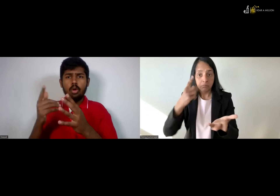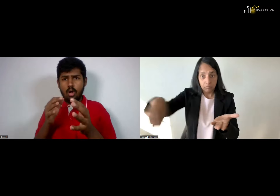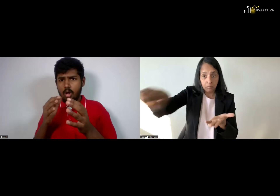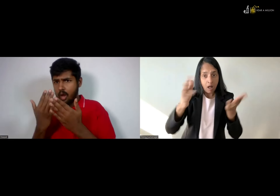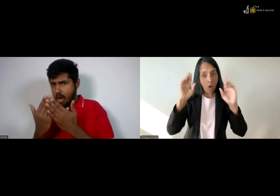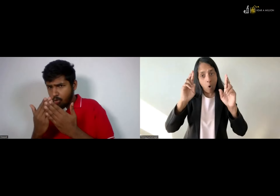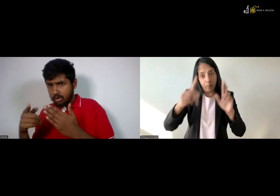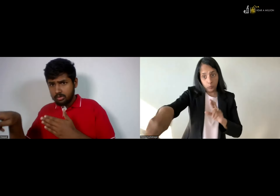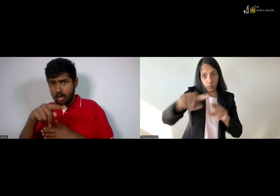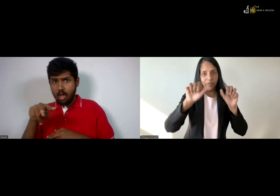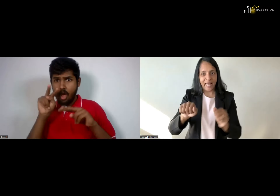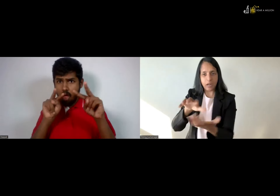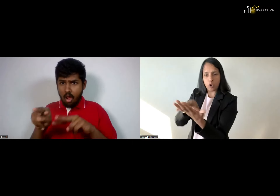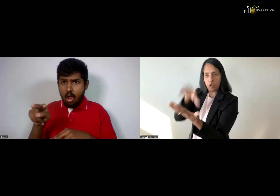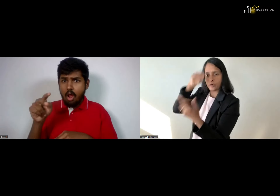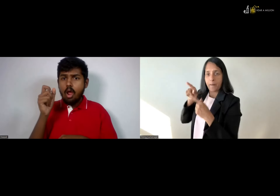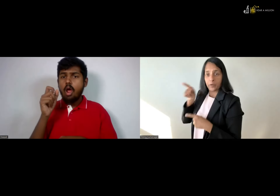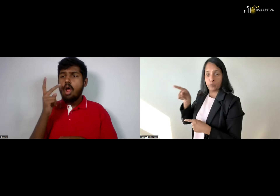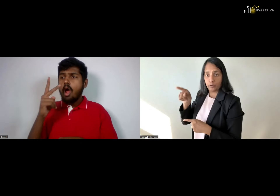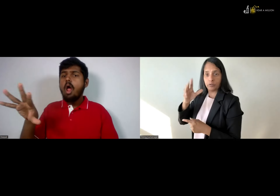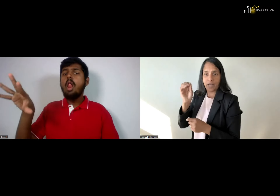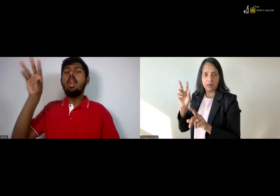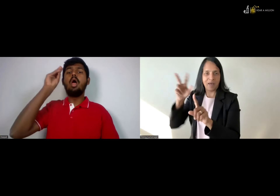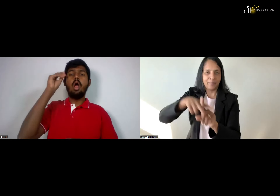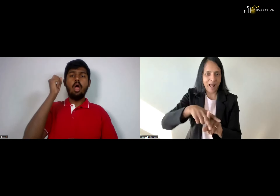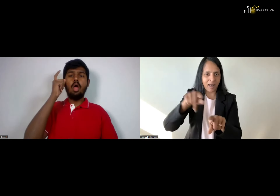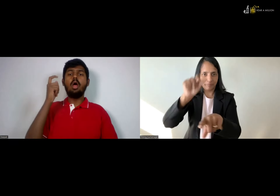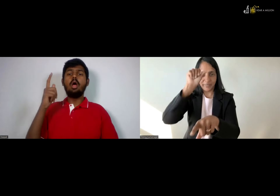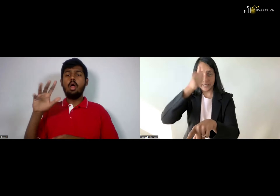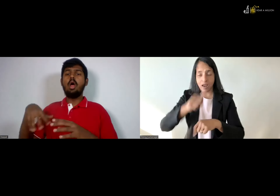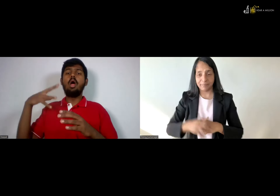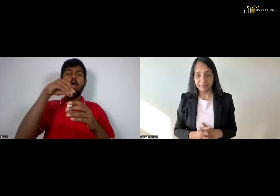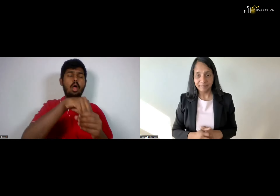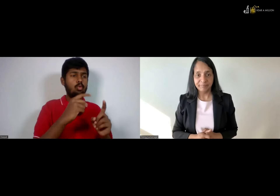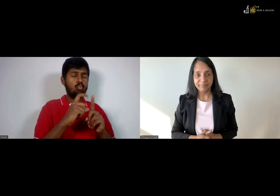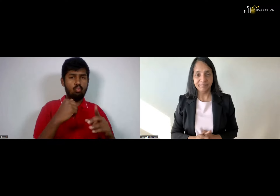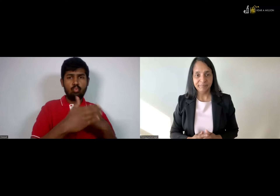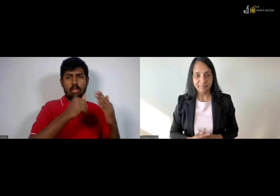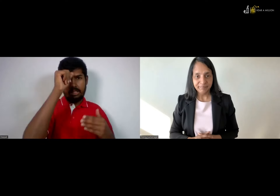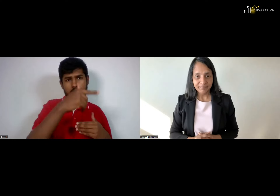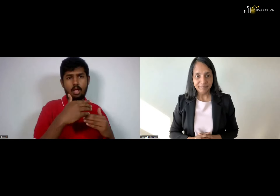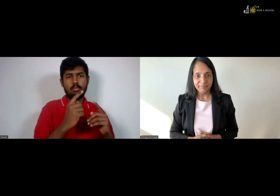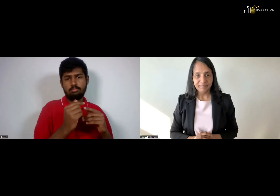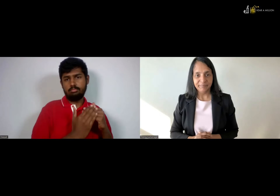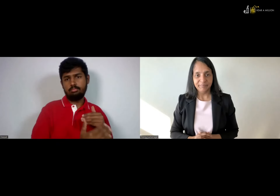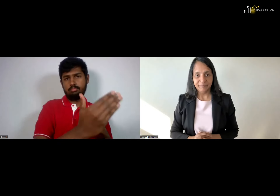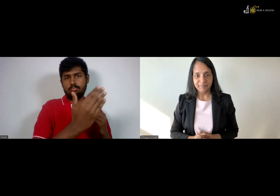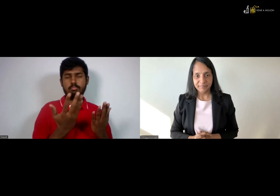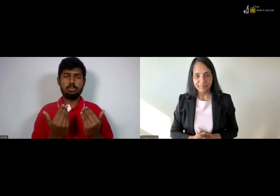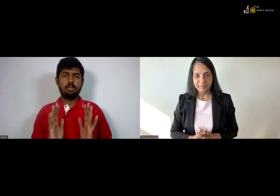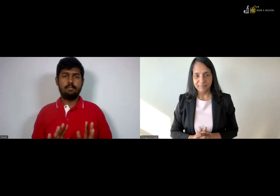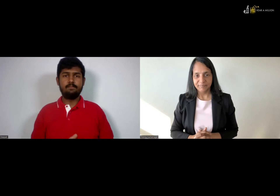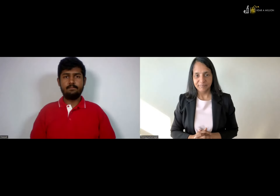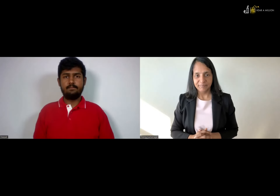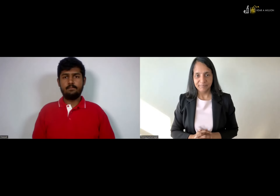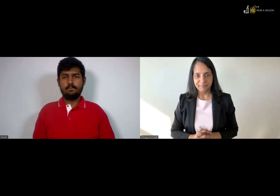in brief what people are supposed to do in Japan. That's how you can also learn and you can go ahead and